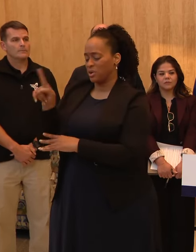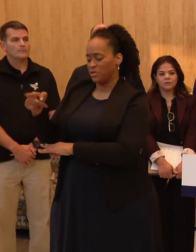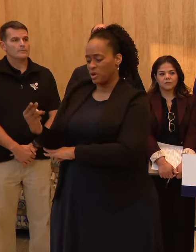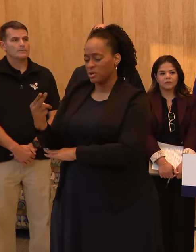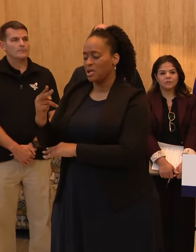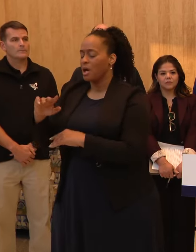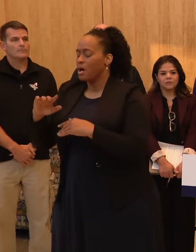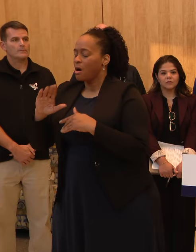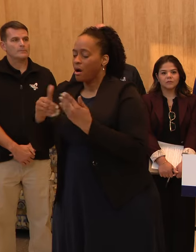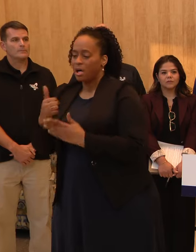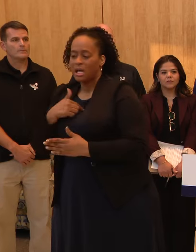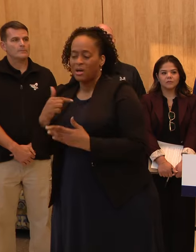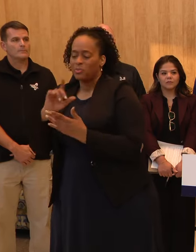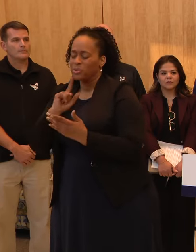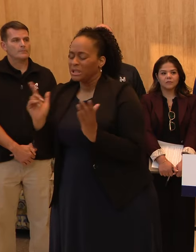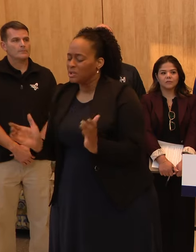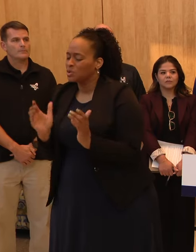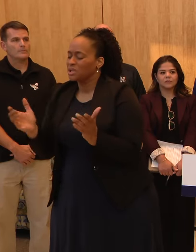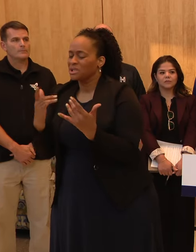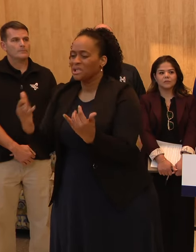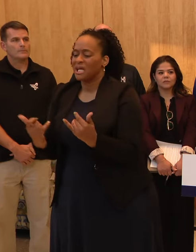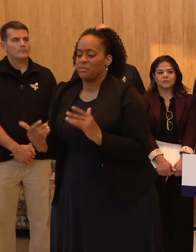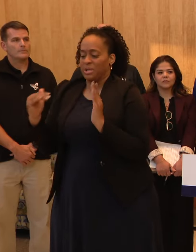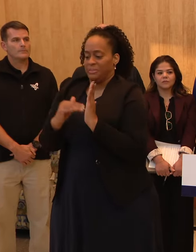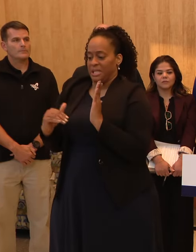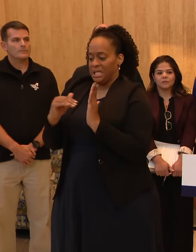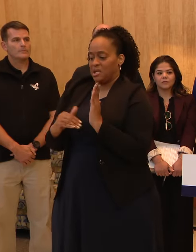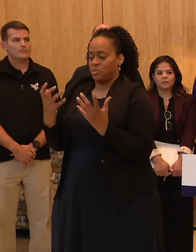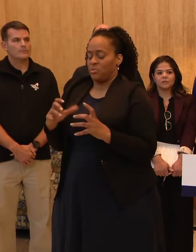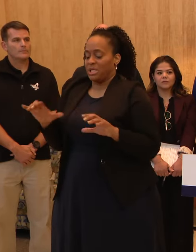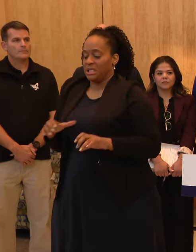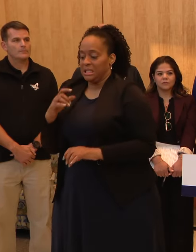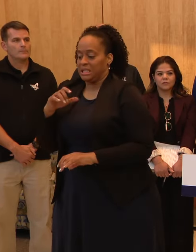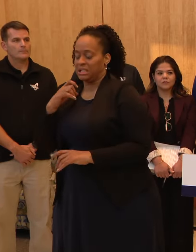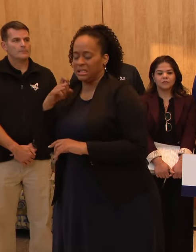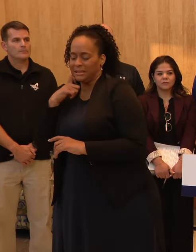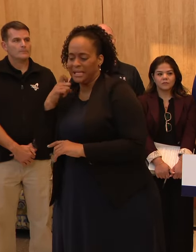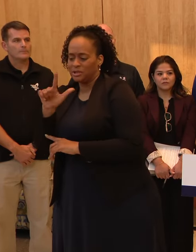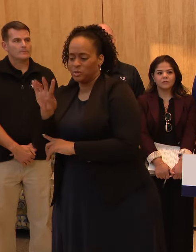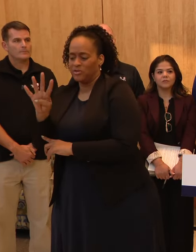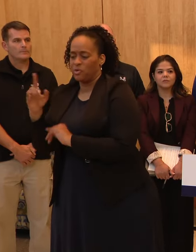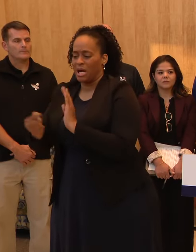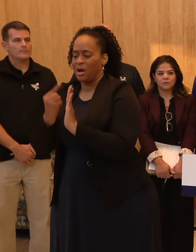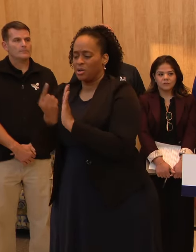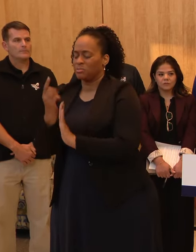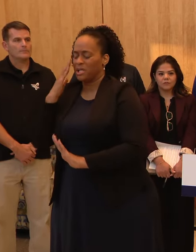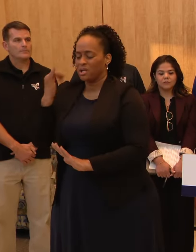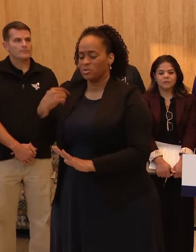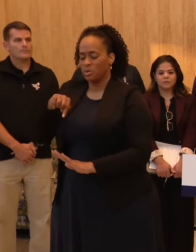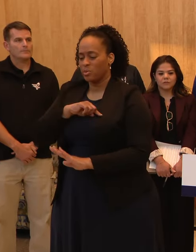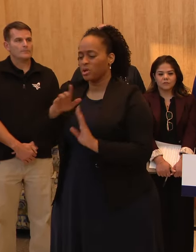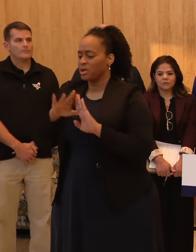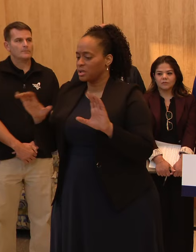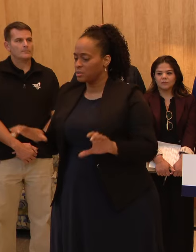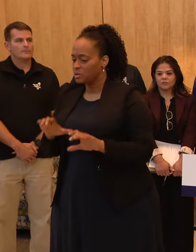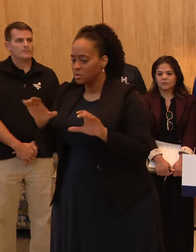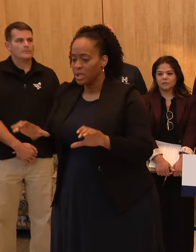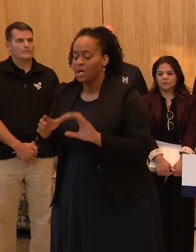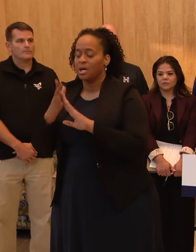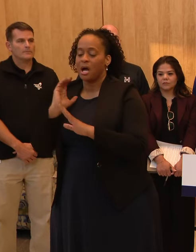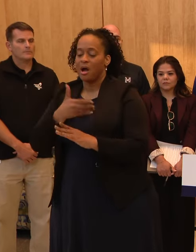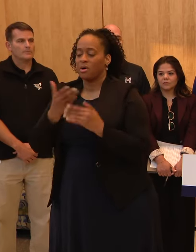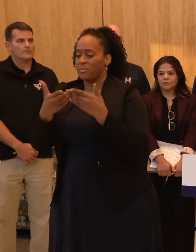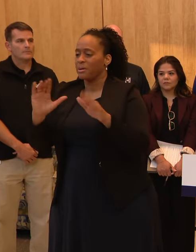I'm urging today is repeat what we've done the last 24 hours, because we're going to be repeating our public service,